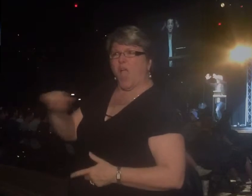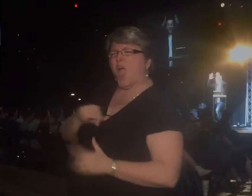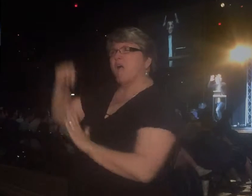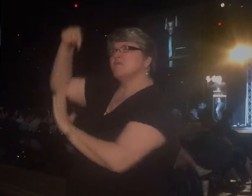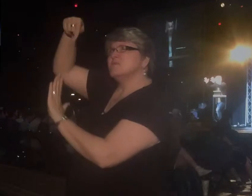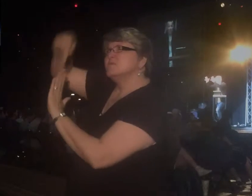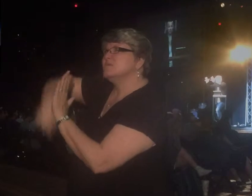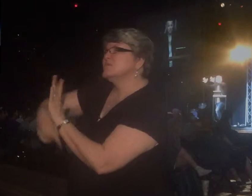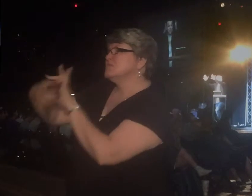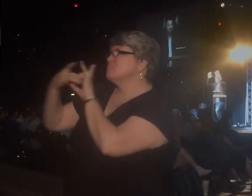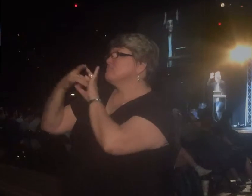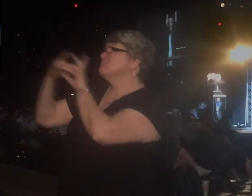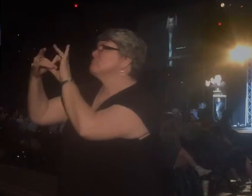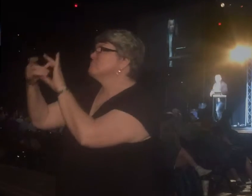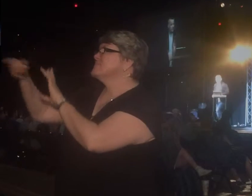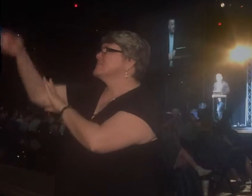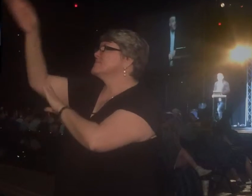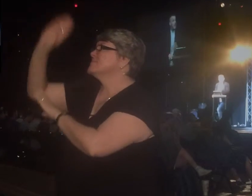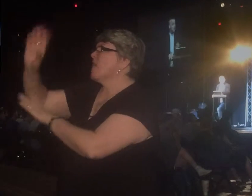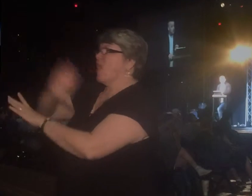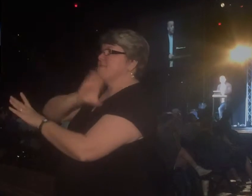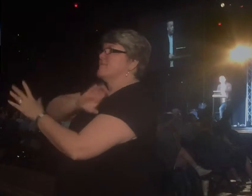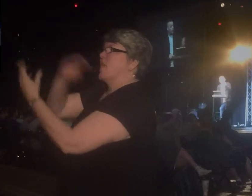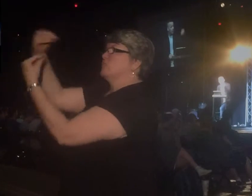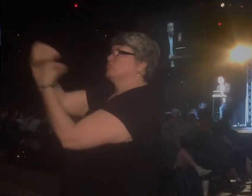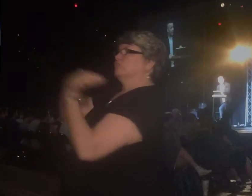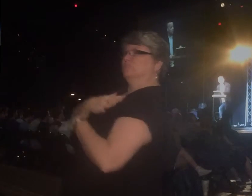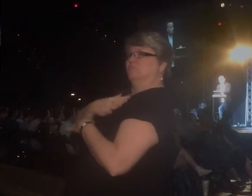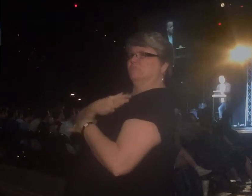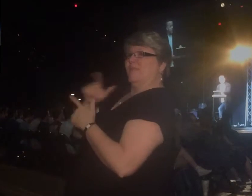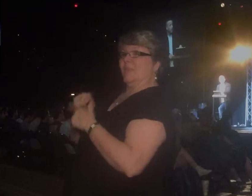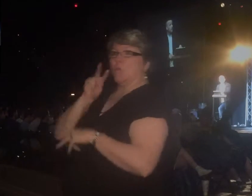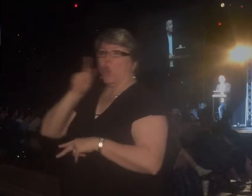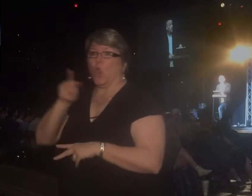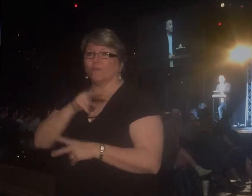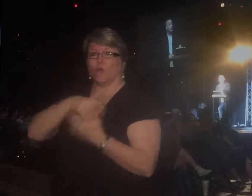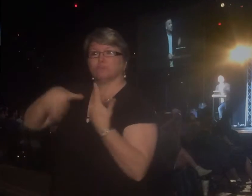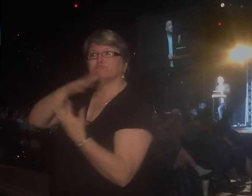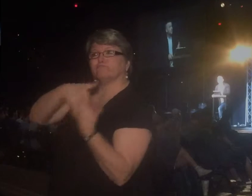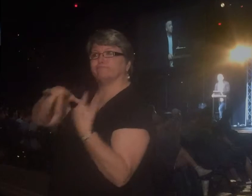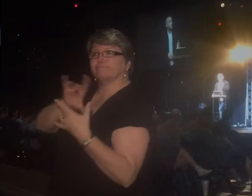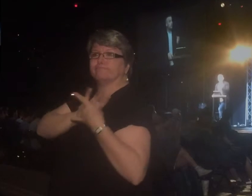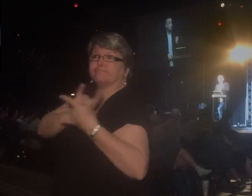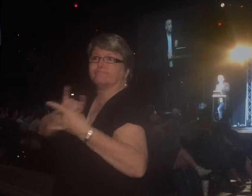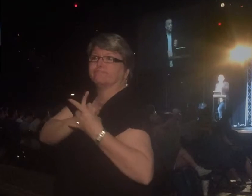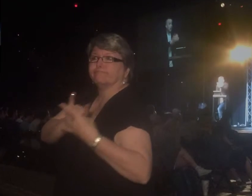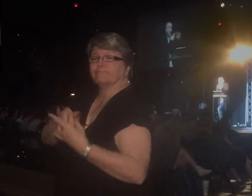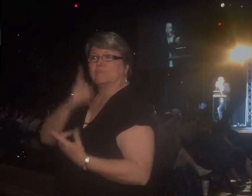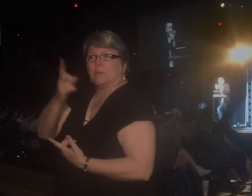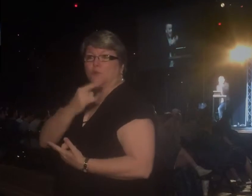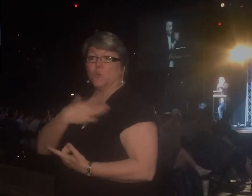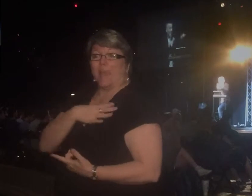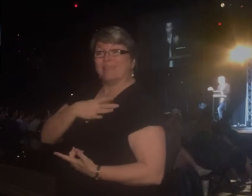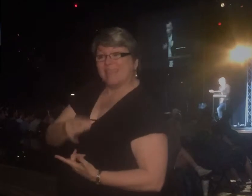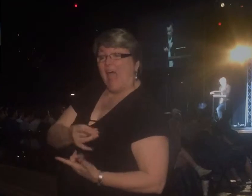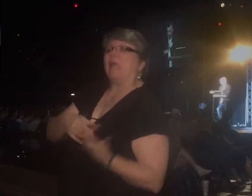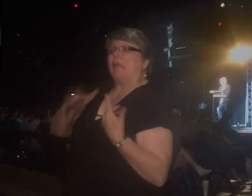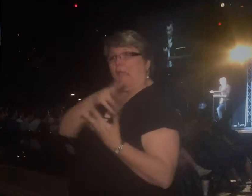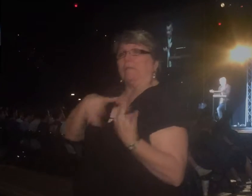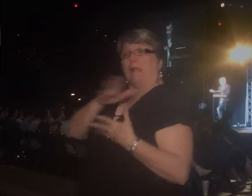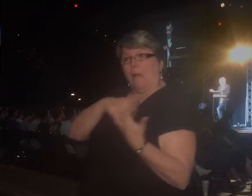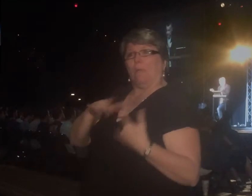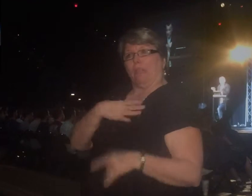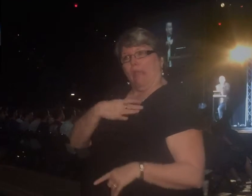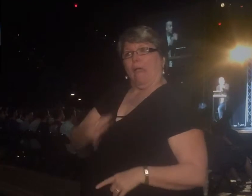deep, God-shaped character. And then you want to look for chemistry, that it's someone you like hanging out